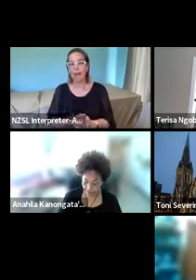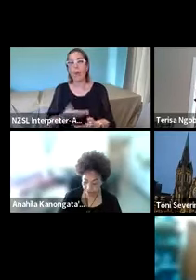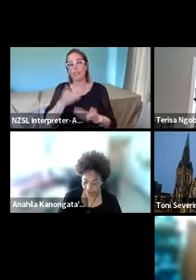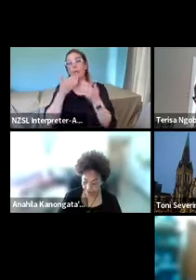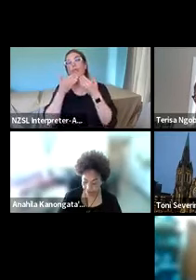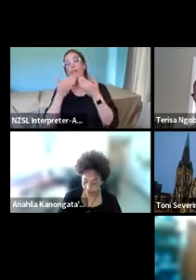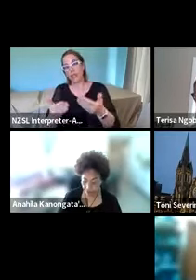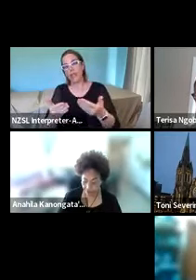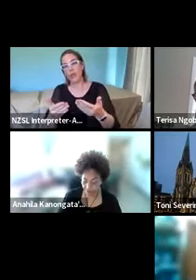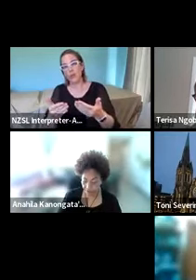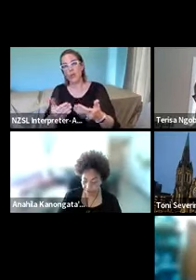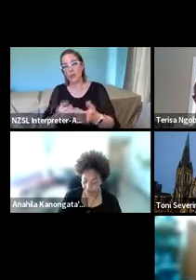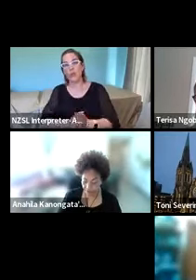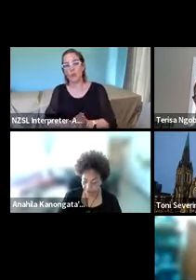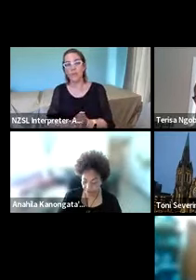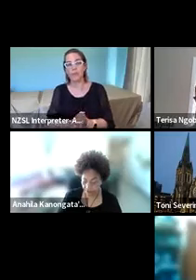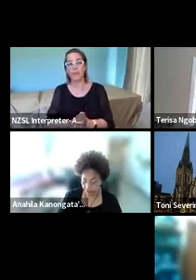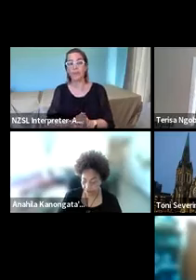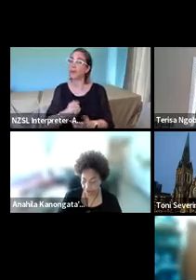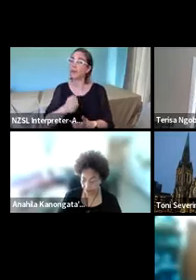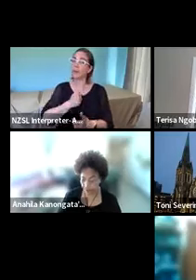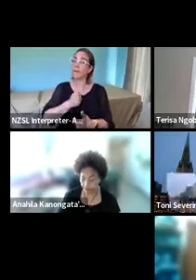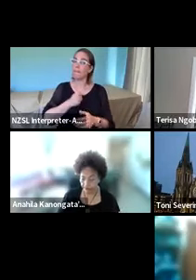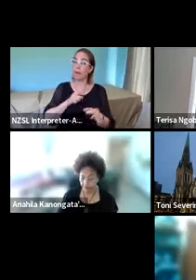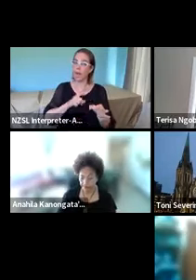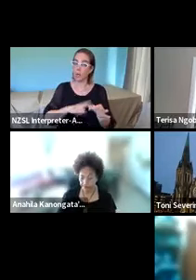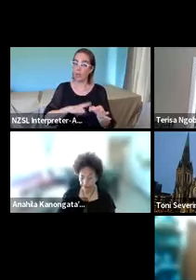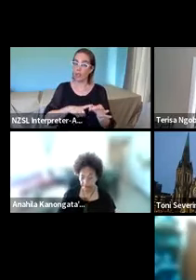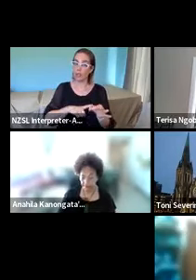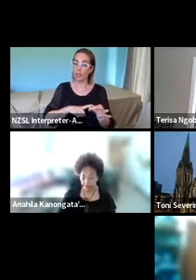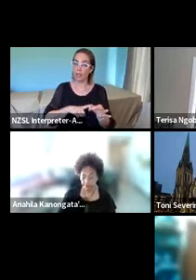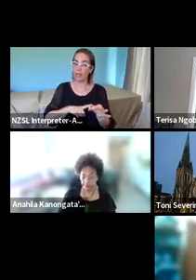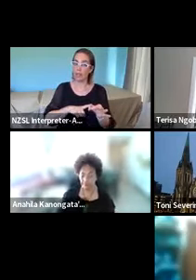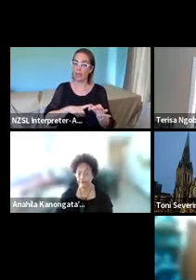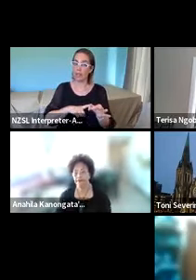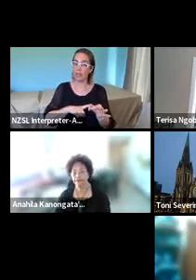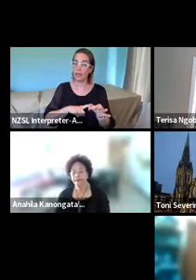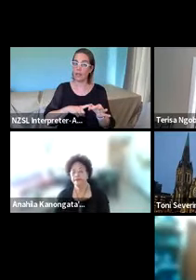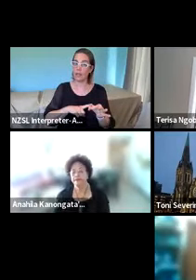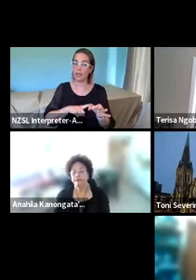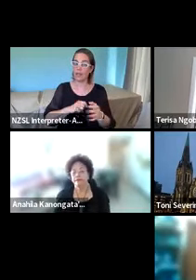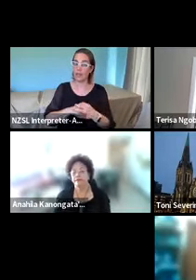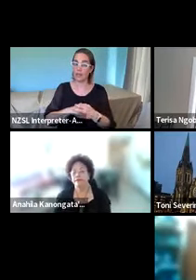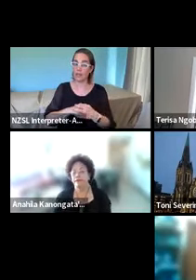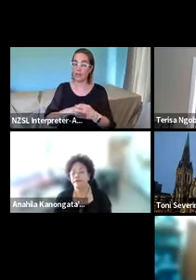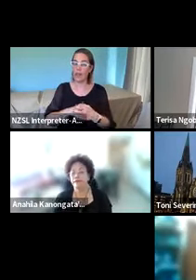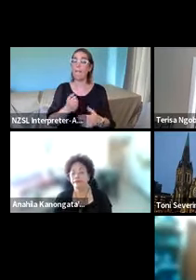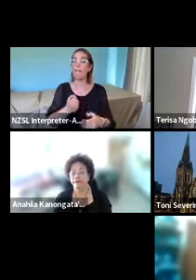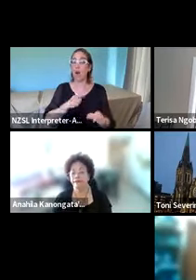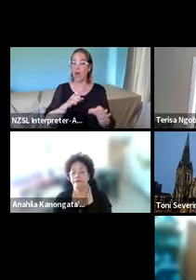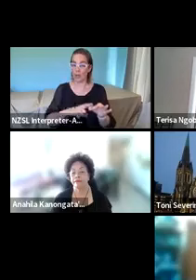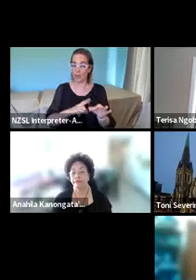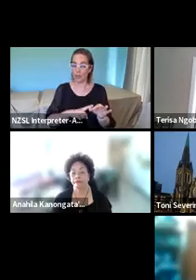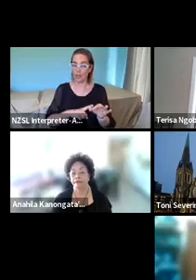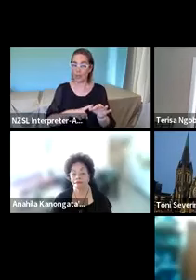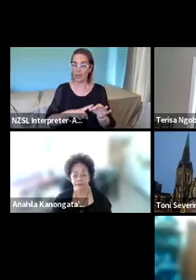you for that. So look, my question is around, sorry, it's just a bit squeaky for a moment there. My question is